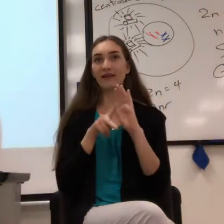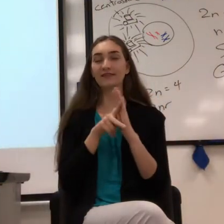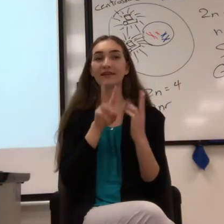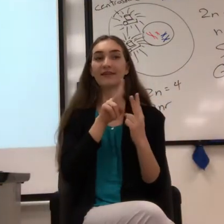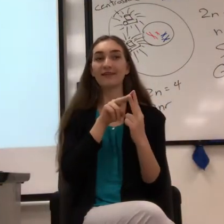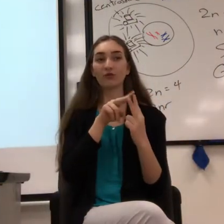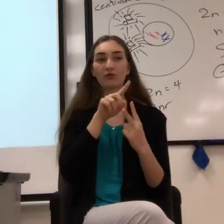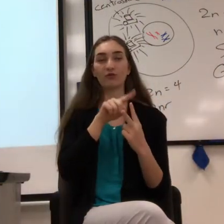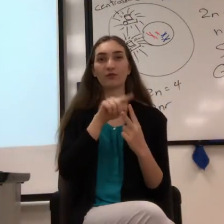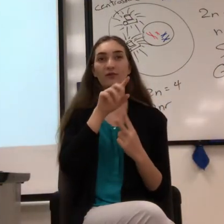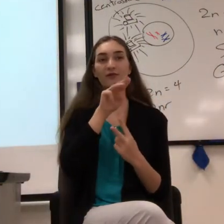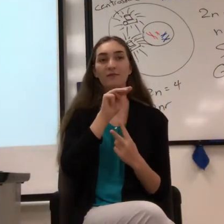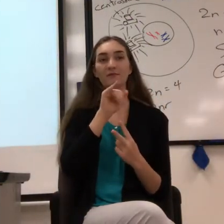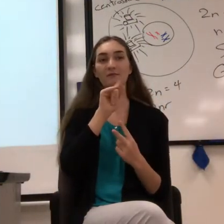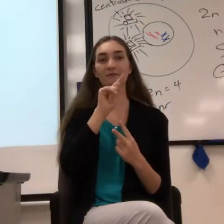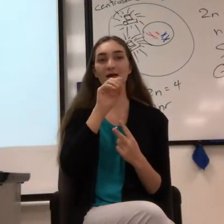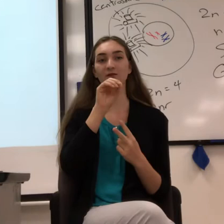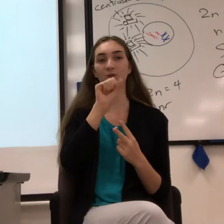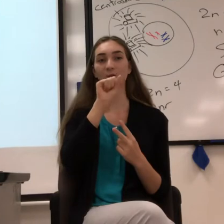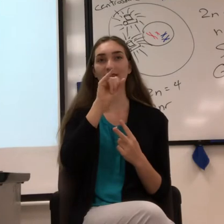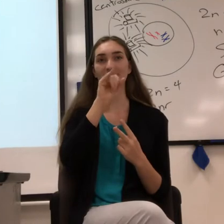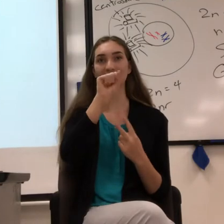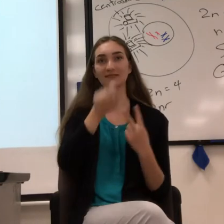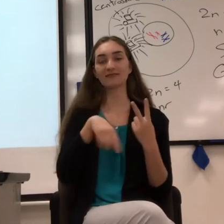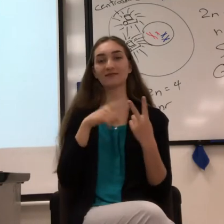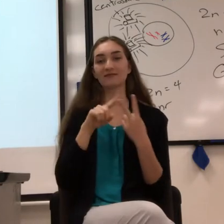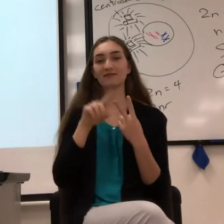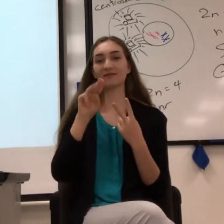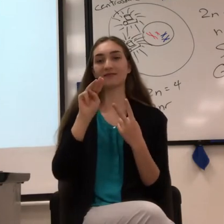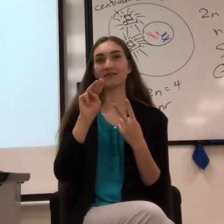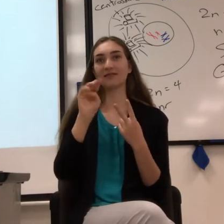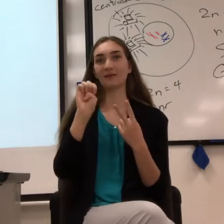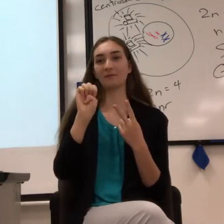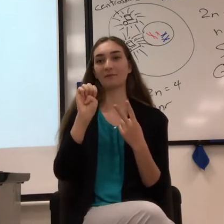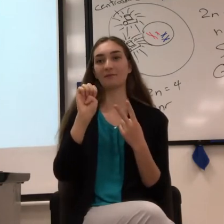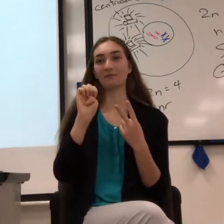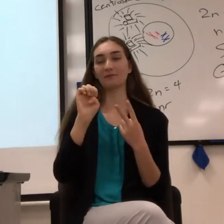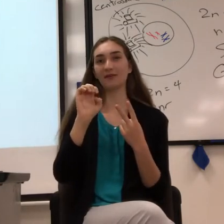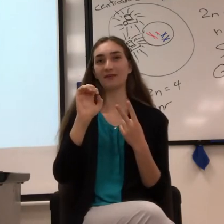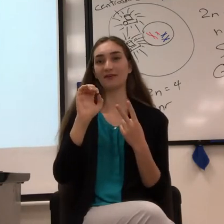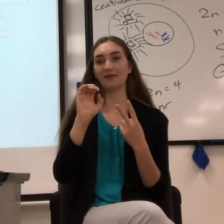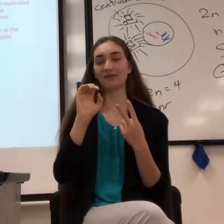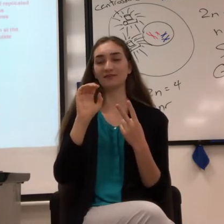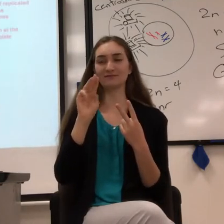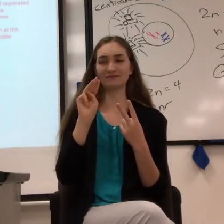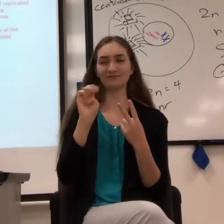meiosis. Since we're talking about reproduction, we'll focus on